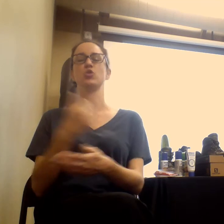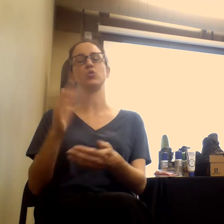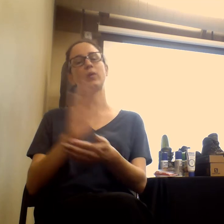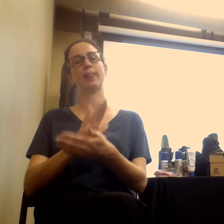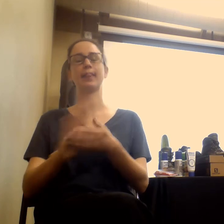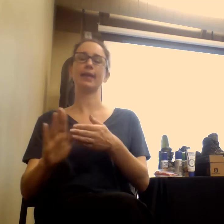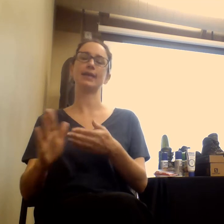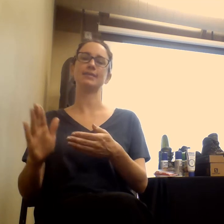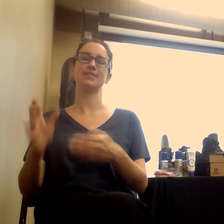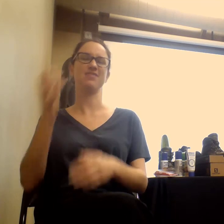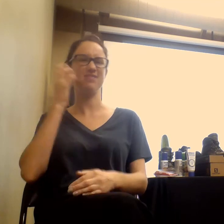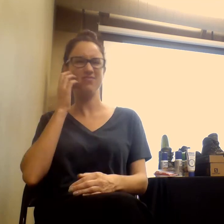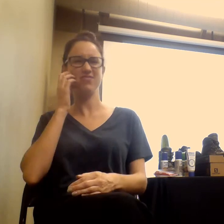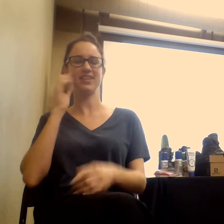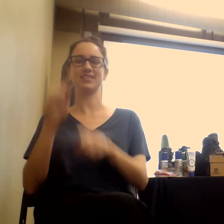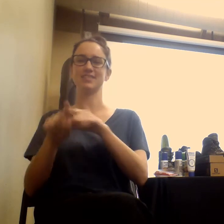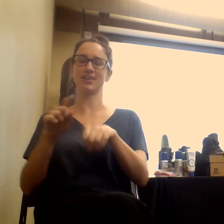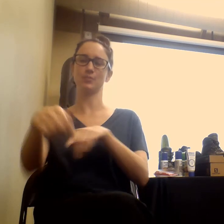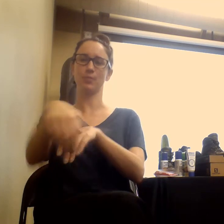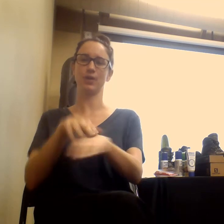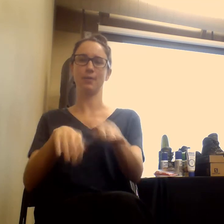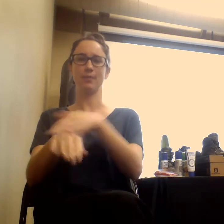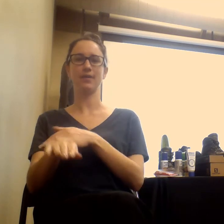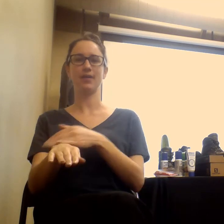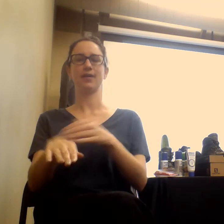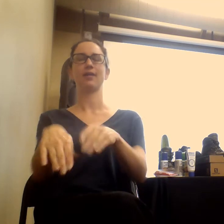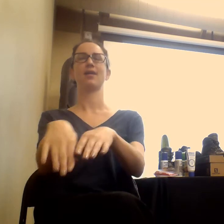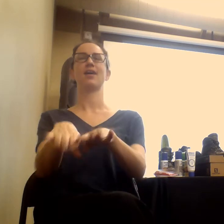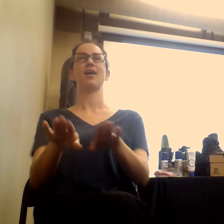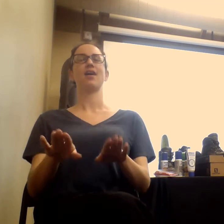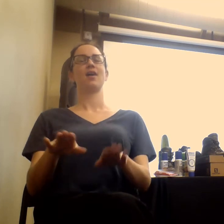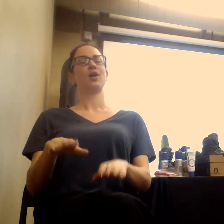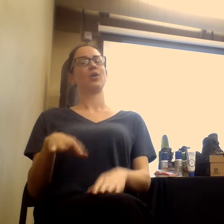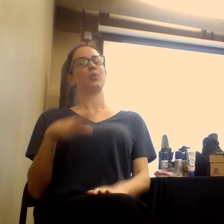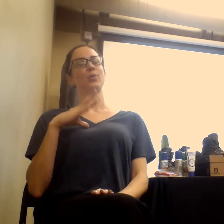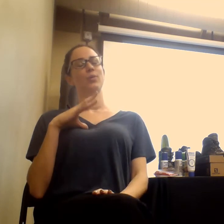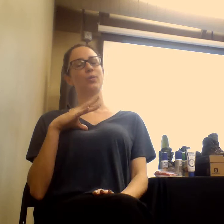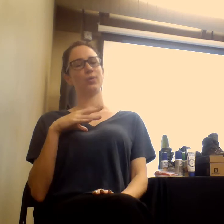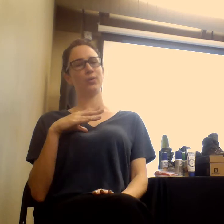too big, right? So, little trick there to help you out. Now,